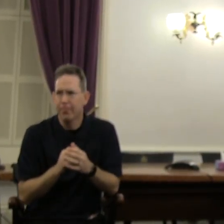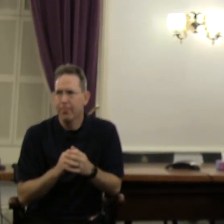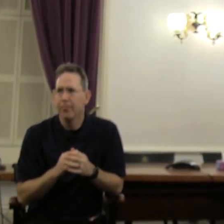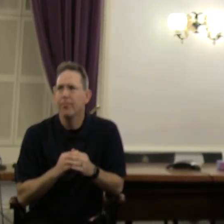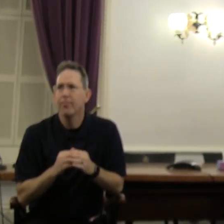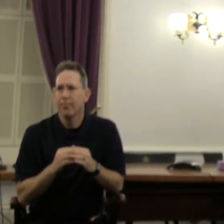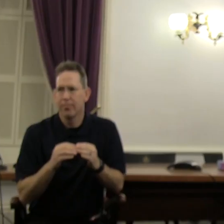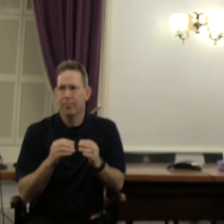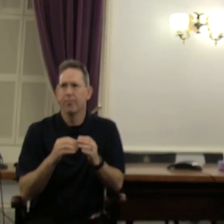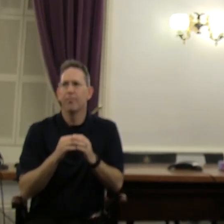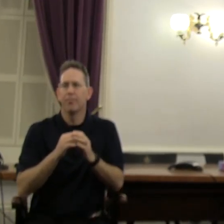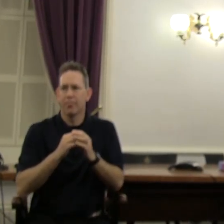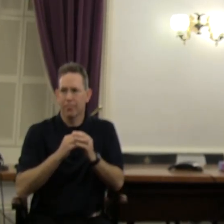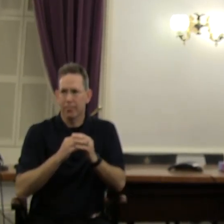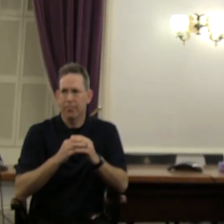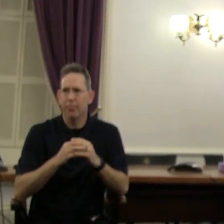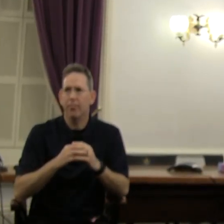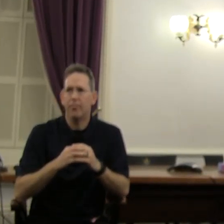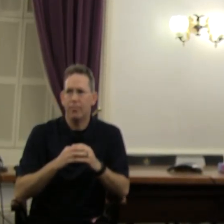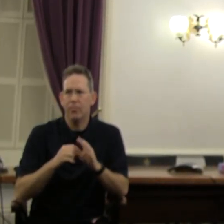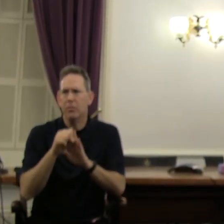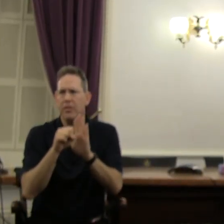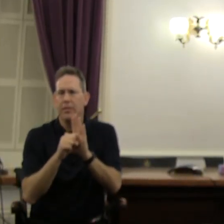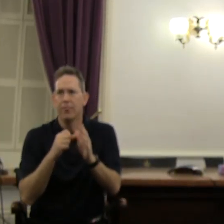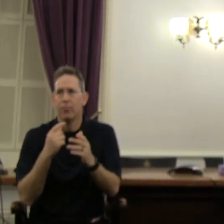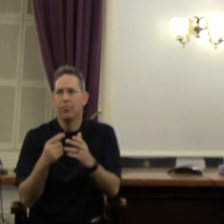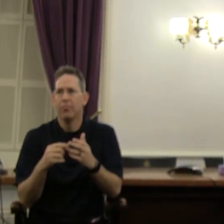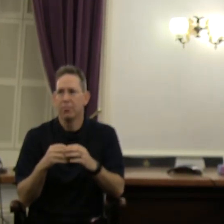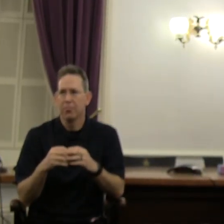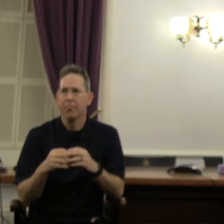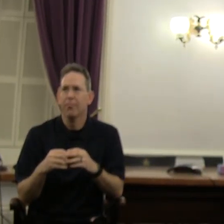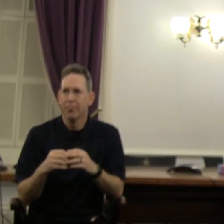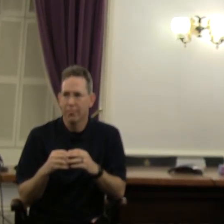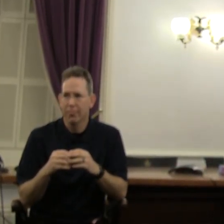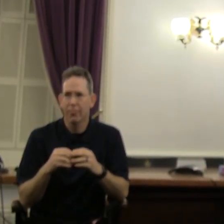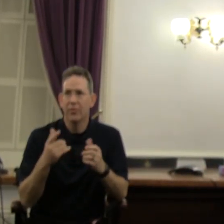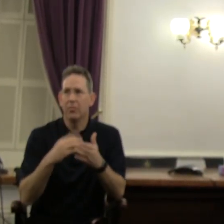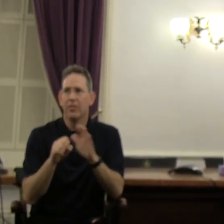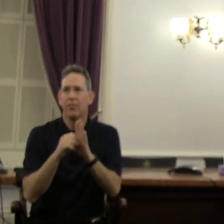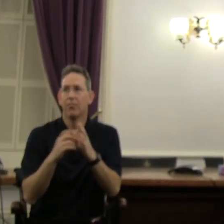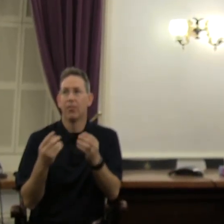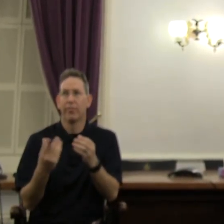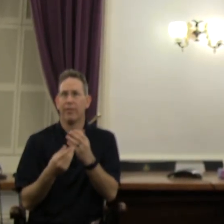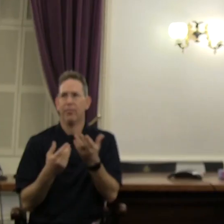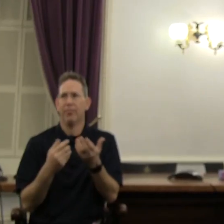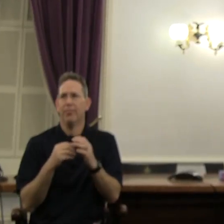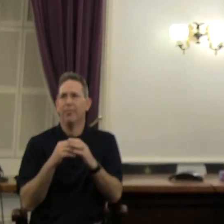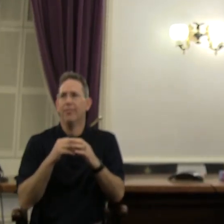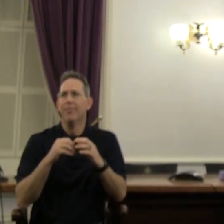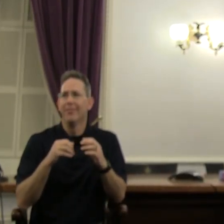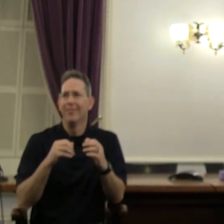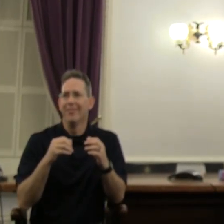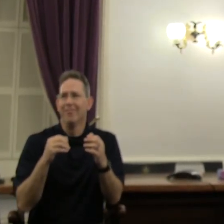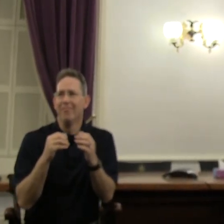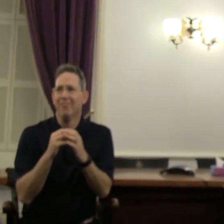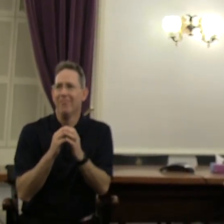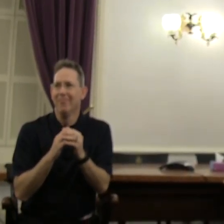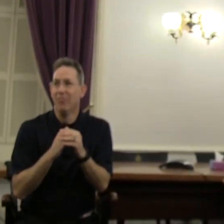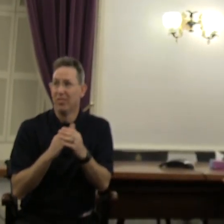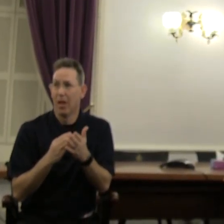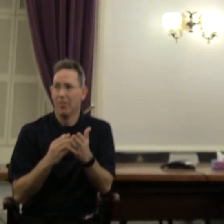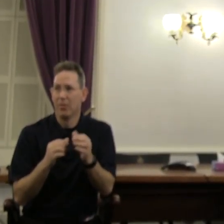so-called reverse spousal disregard. Other states have implemented such a disregard, and with a change in language in the